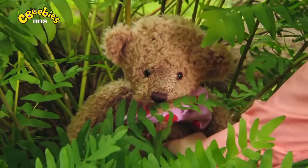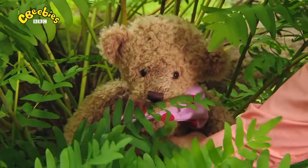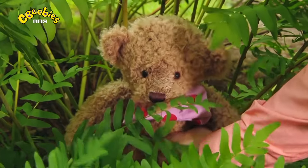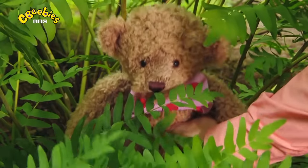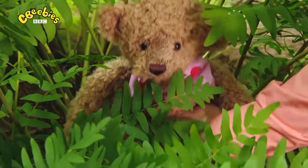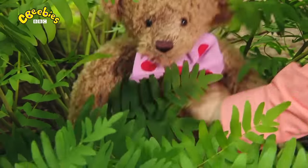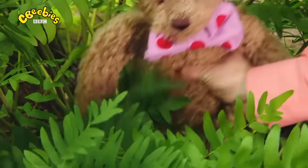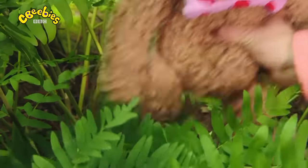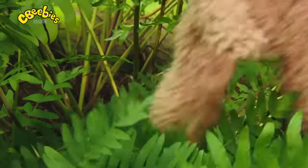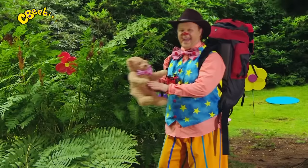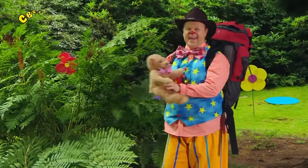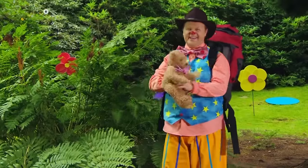tumble ted